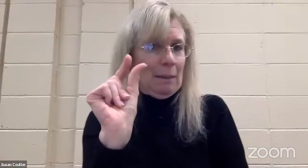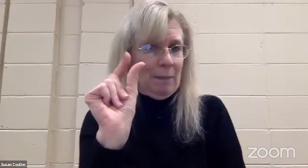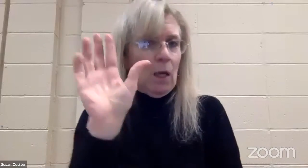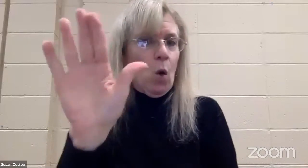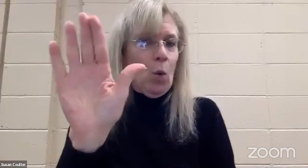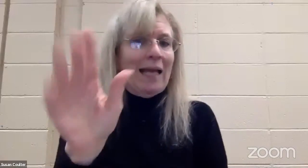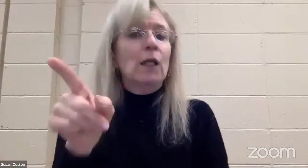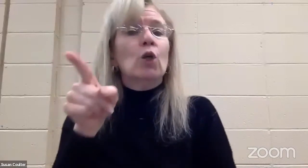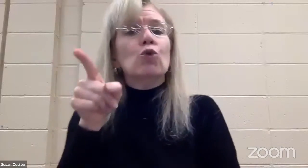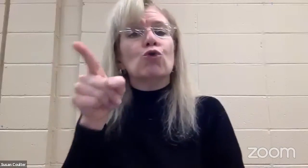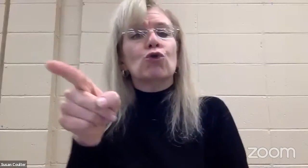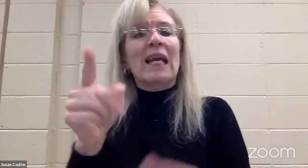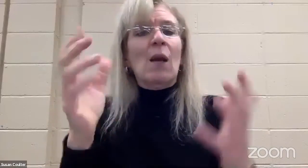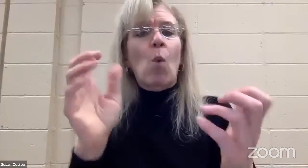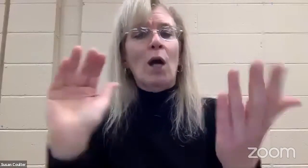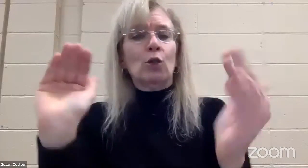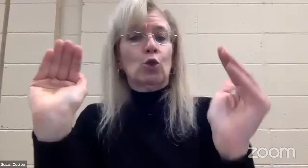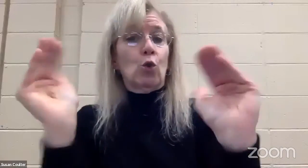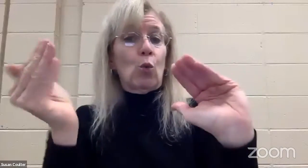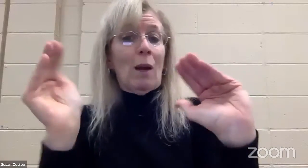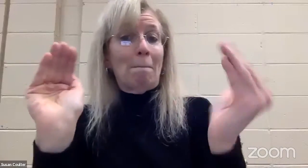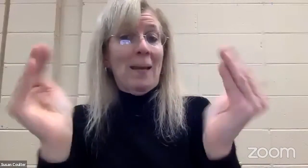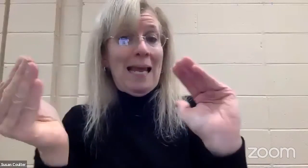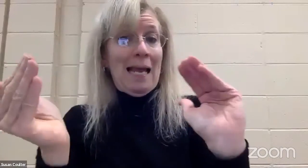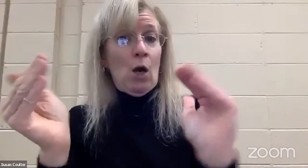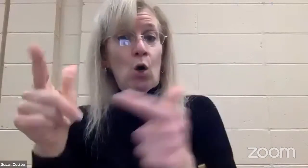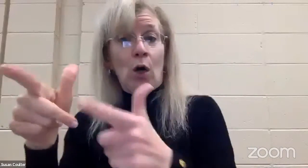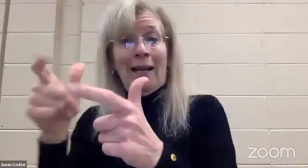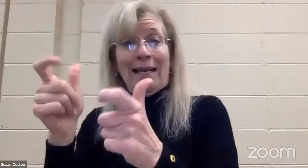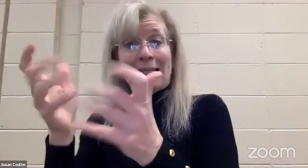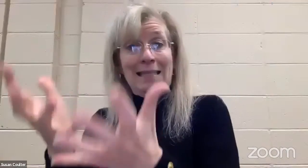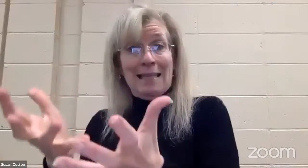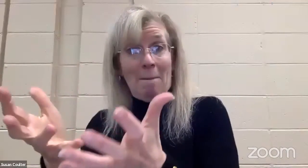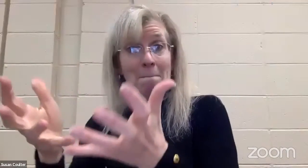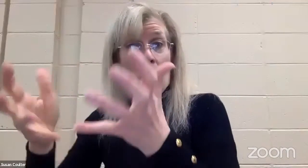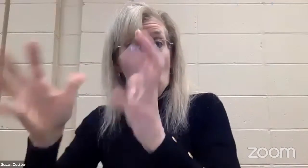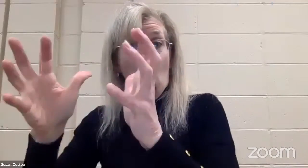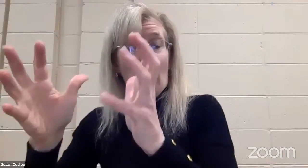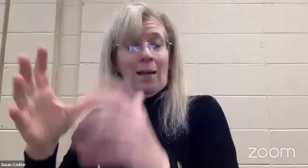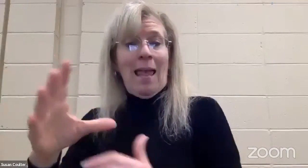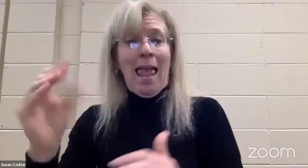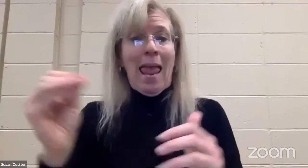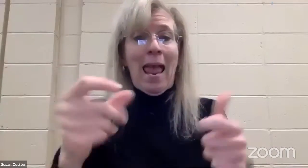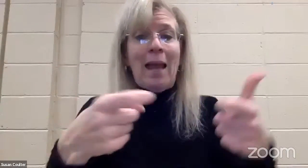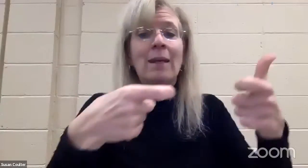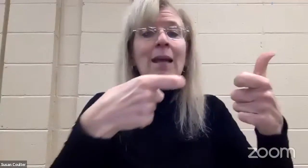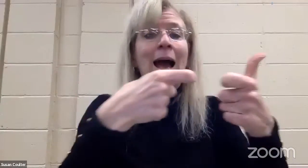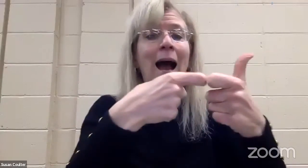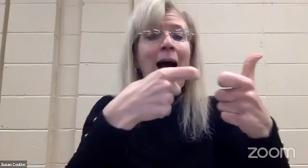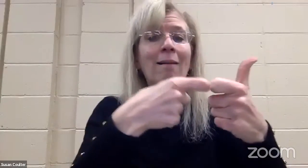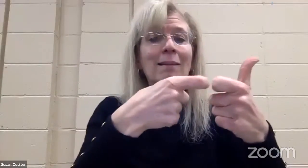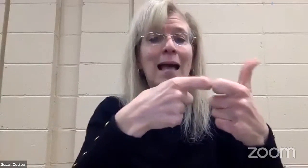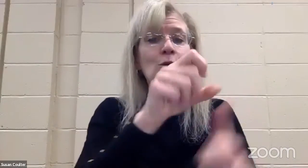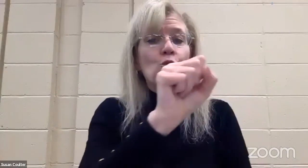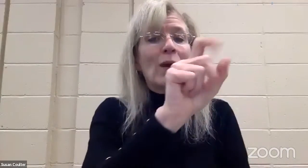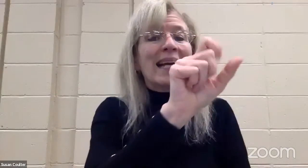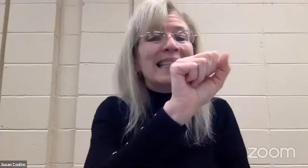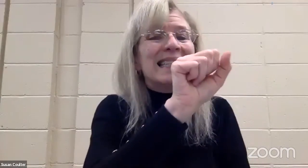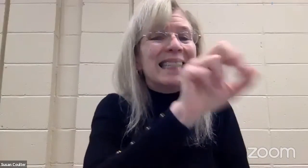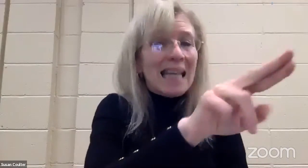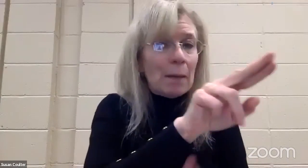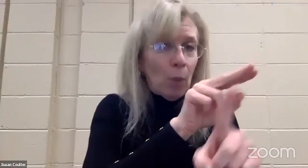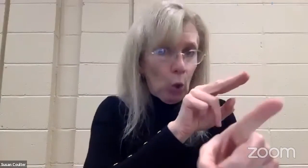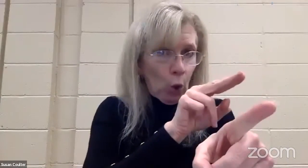misunderstood a little bit. Okay, she wants to compare Instant Pot and